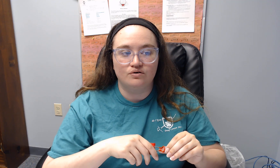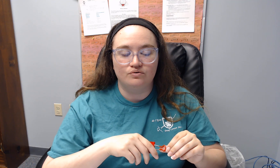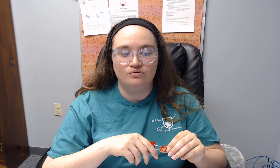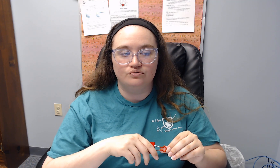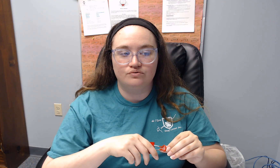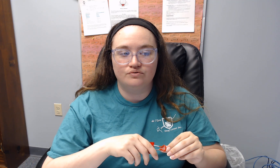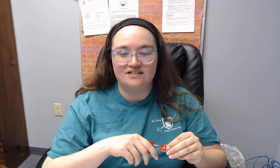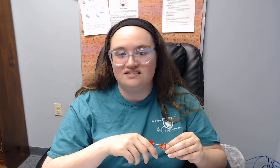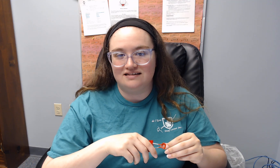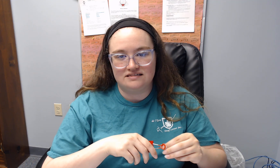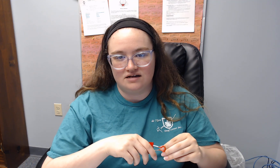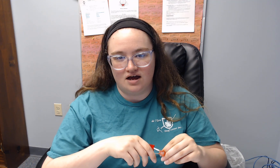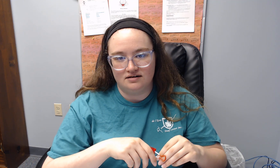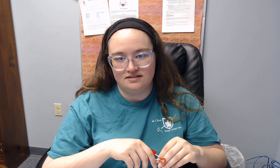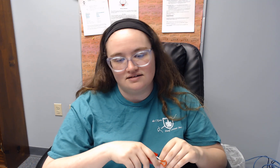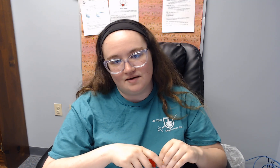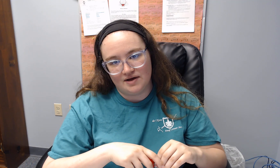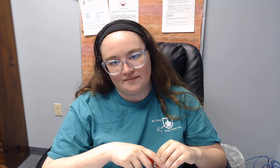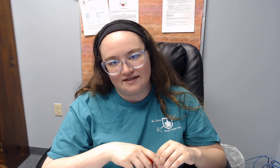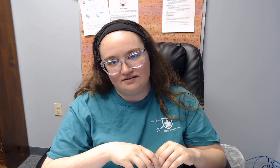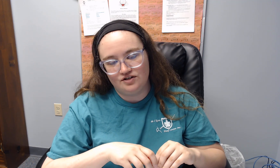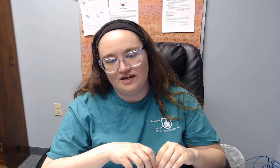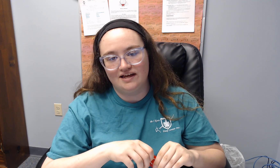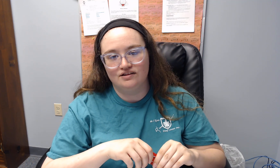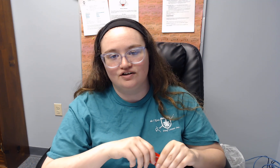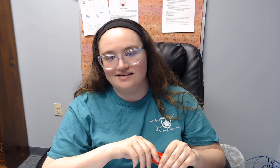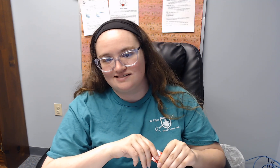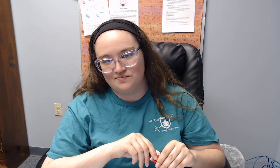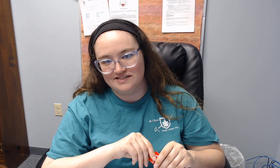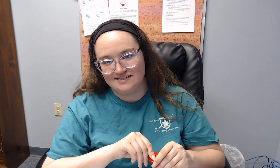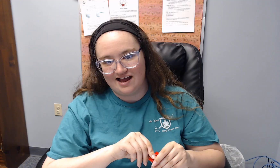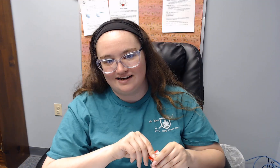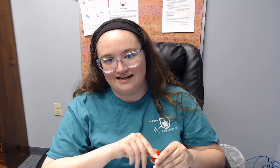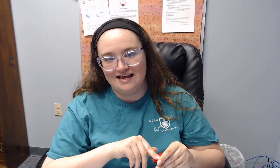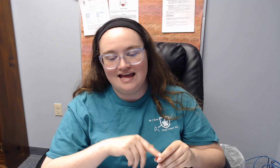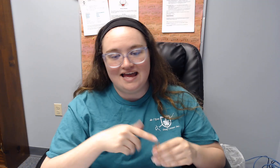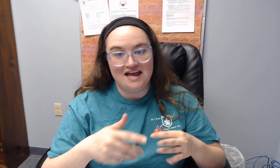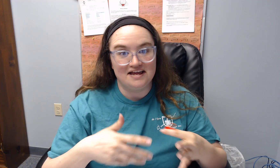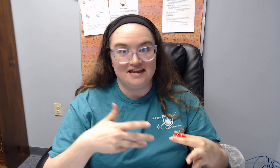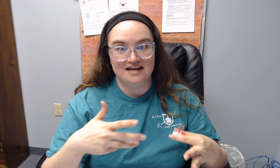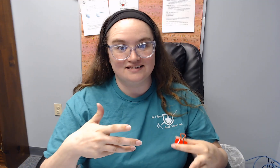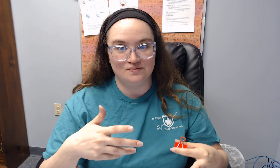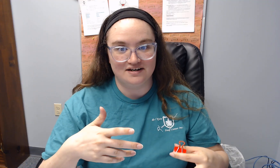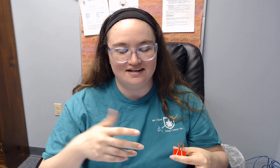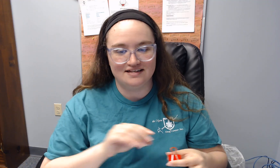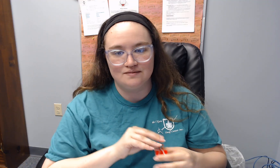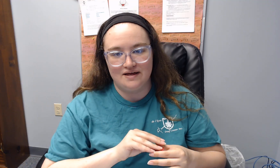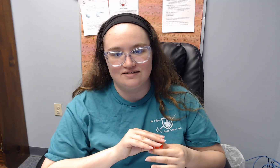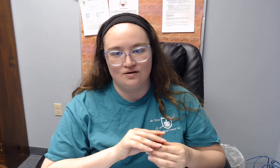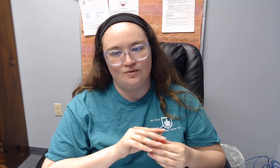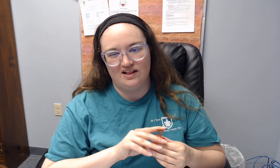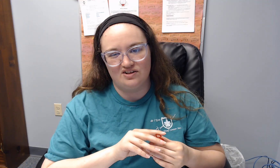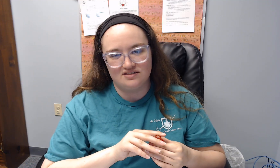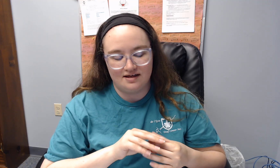So it's not miming. You can't look at someone signing and guess what it is based on what it looks like.